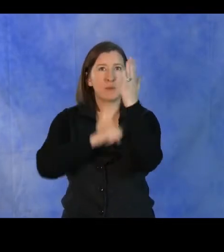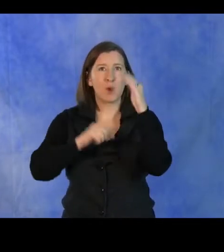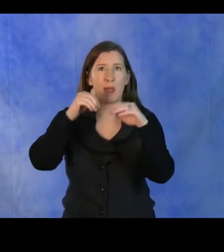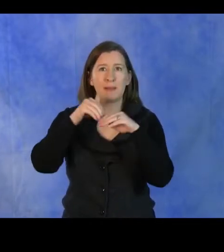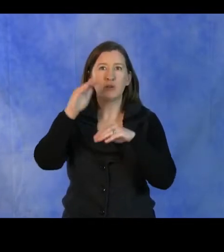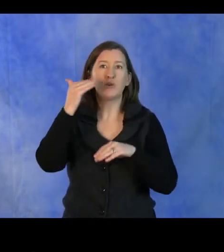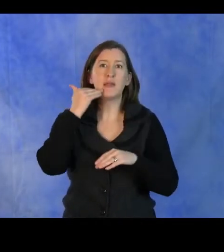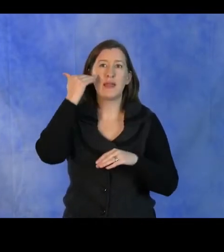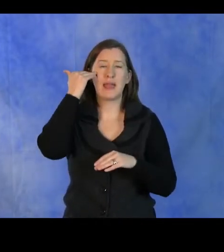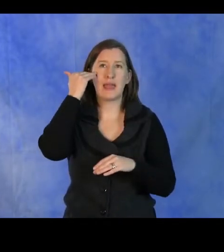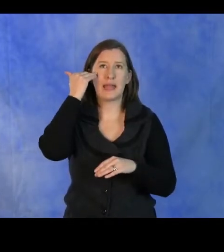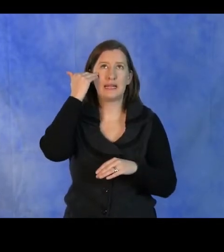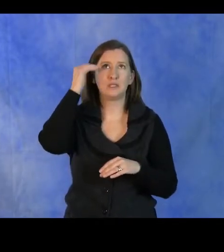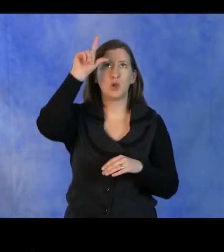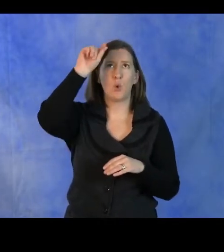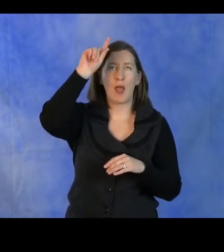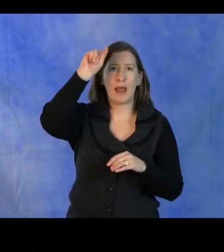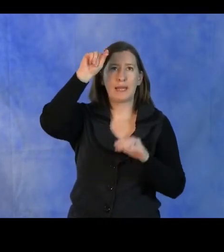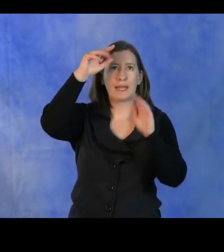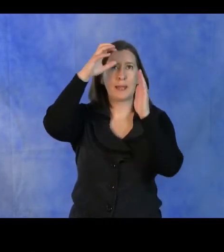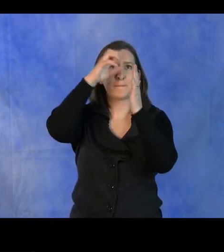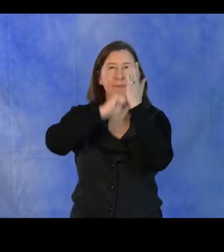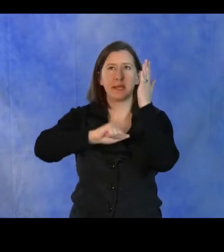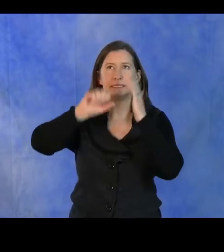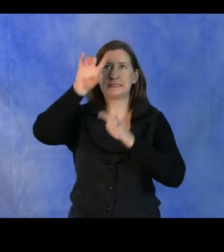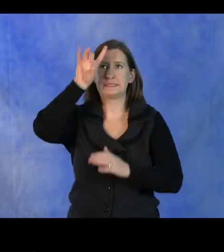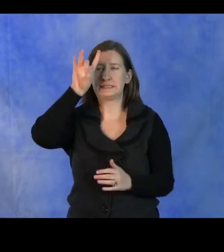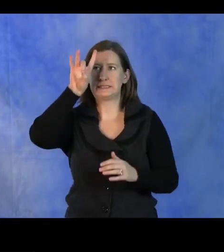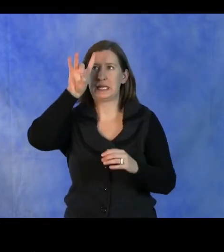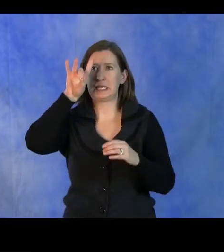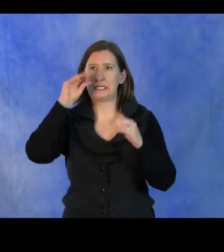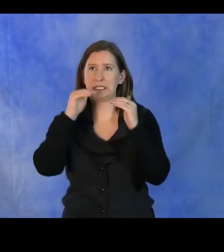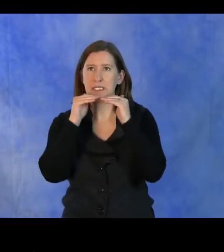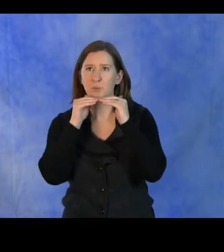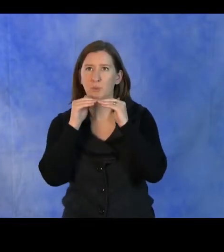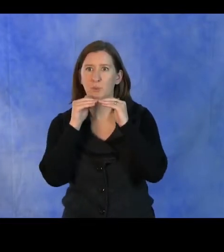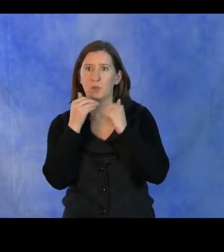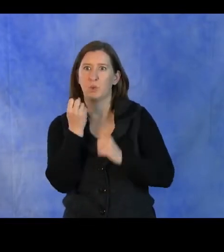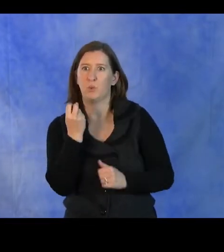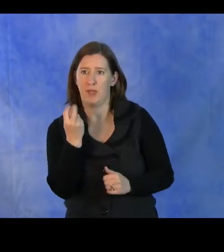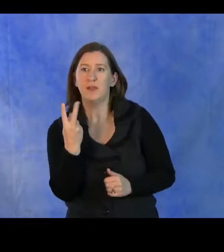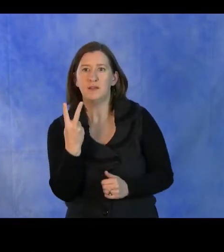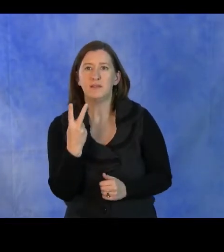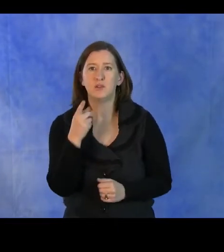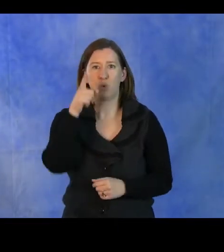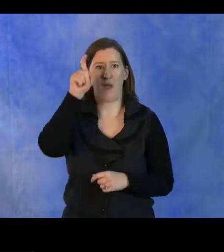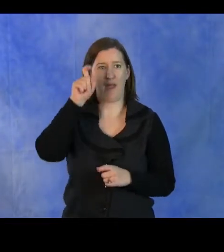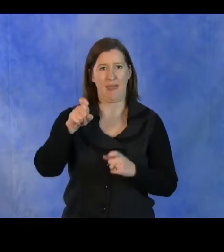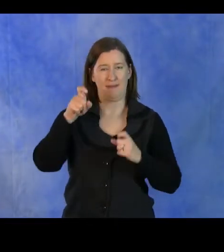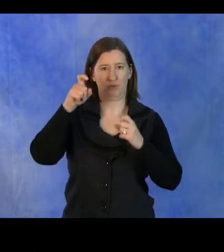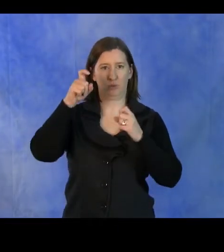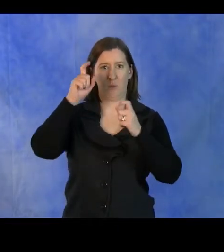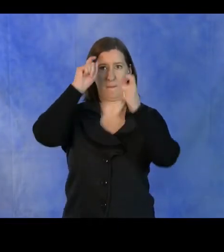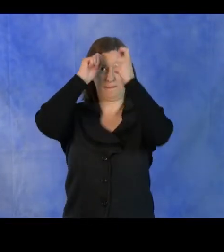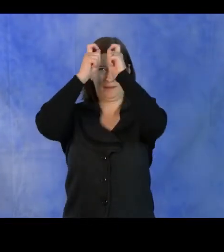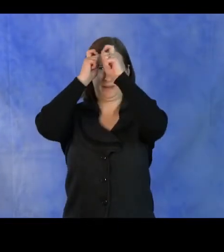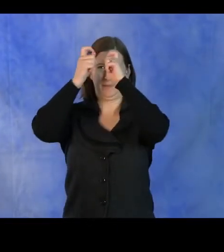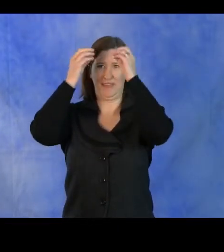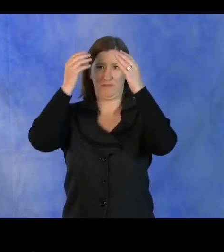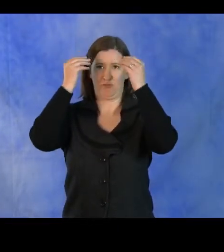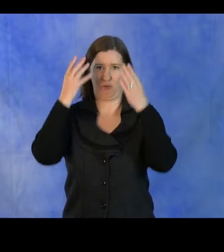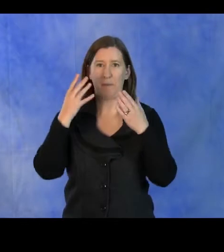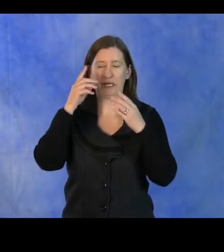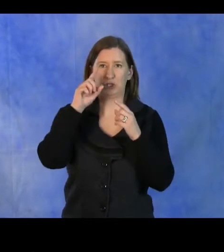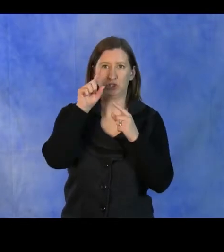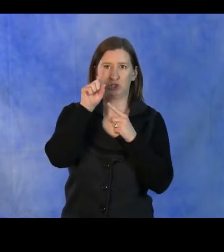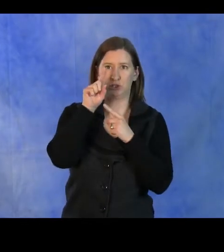Math, if you subtract in your head like 20 minus 8 equals 12, you